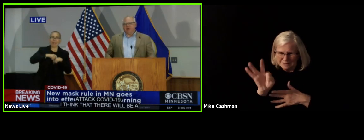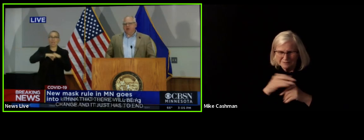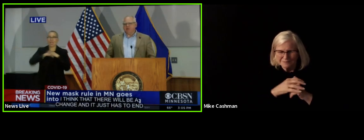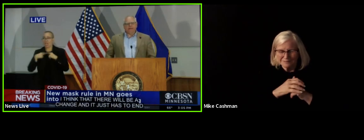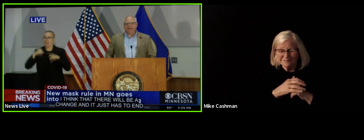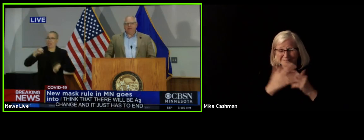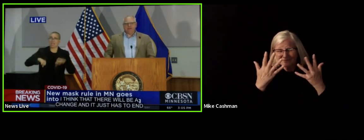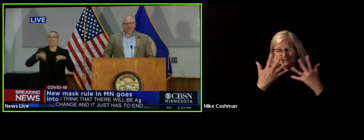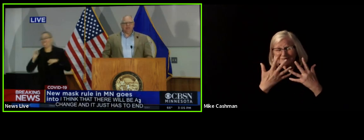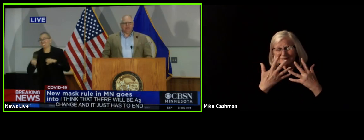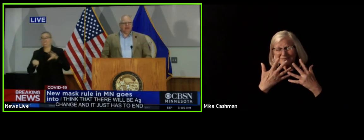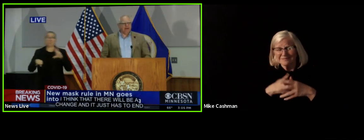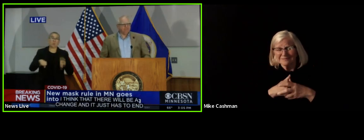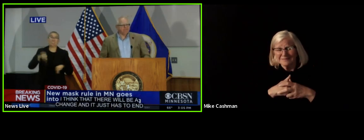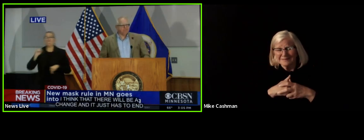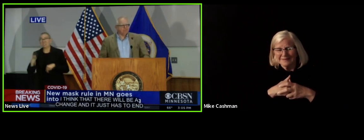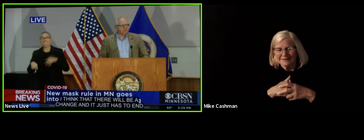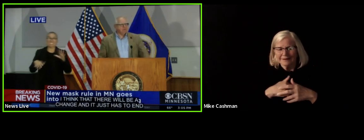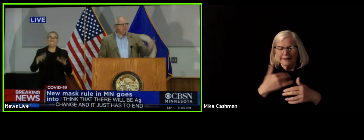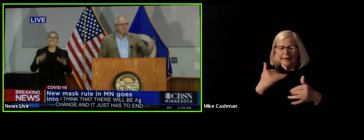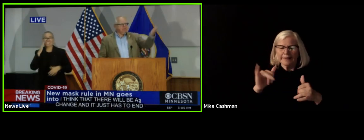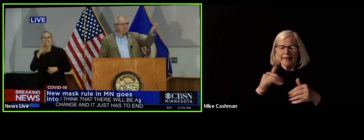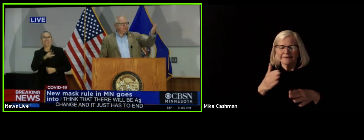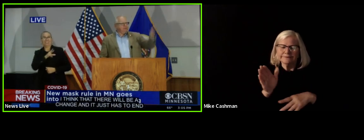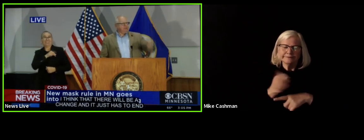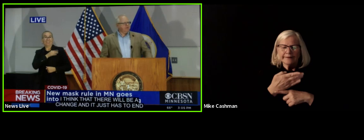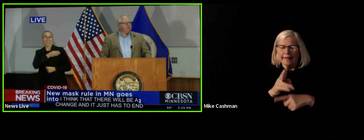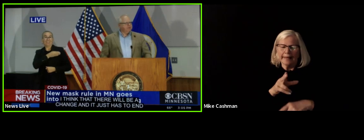of argument. It never needed to be